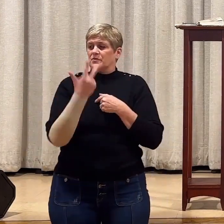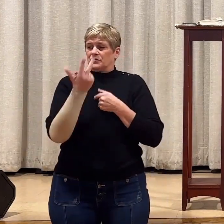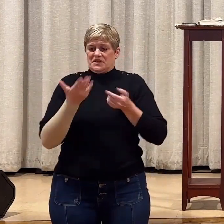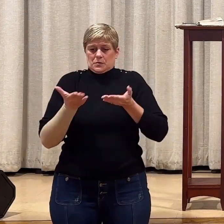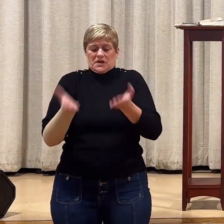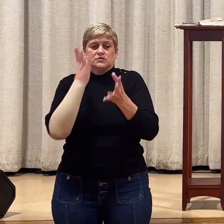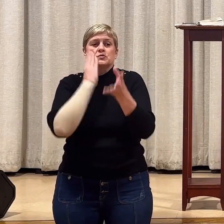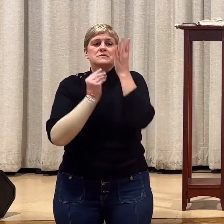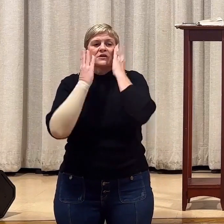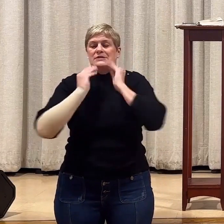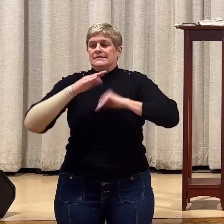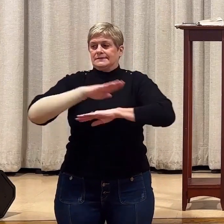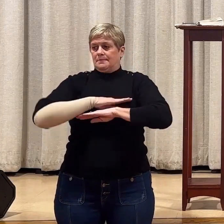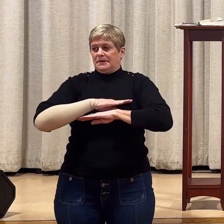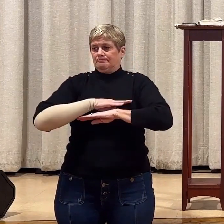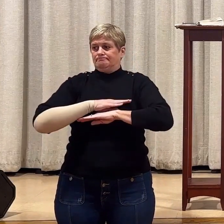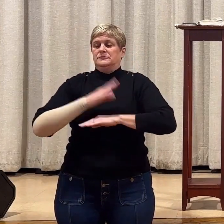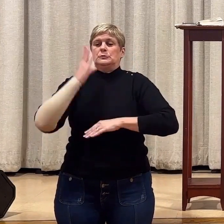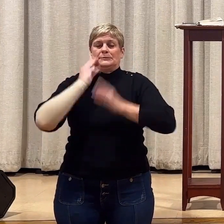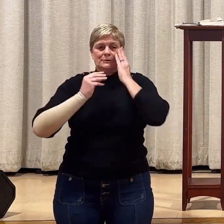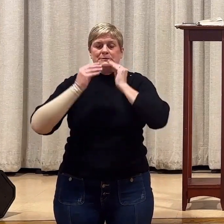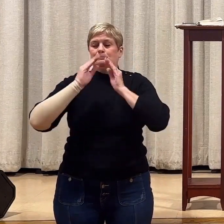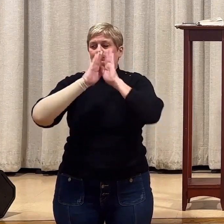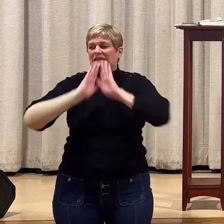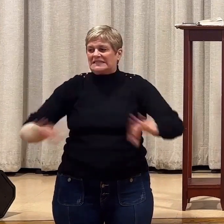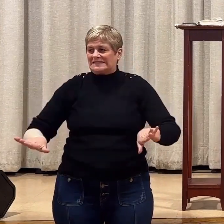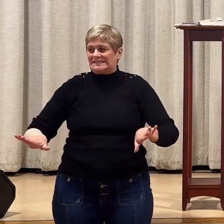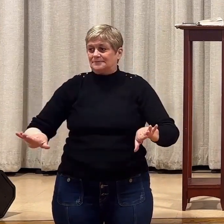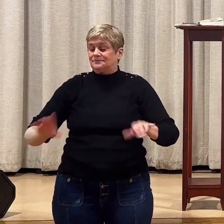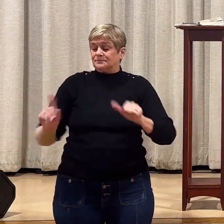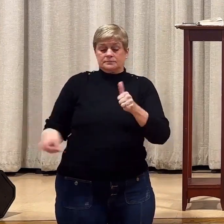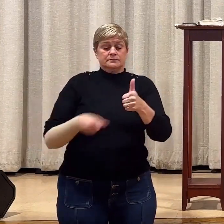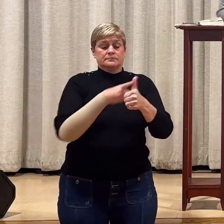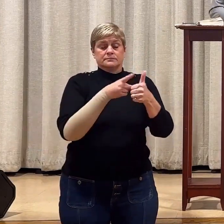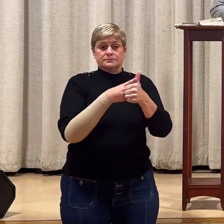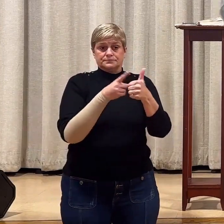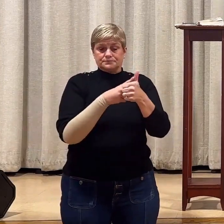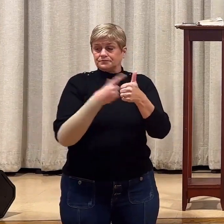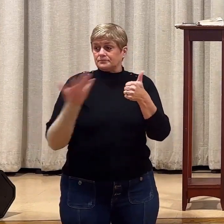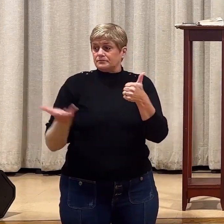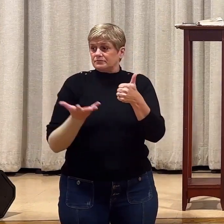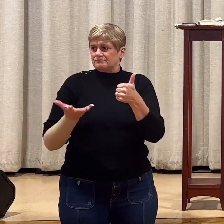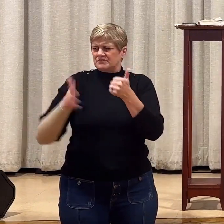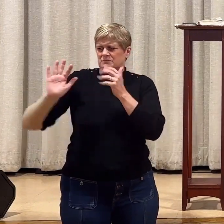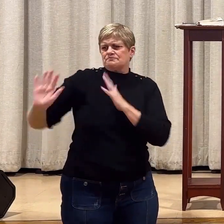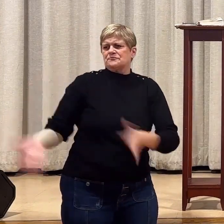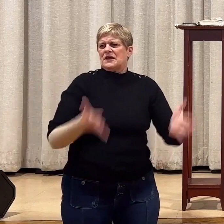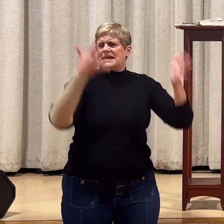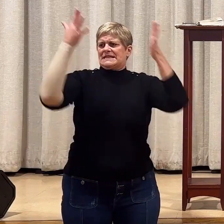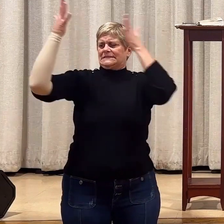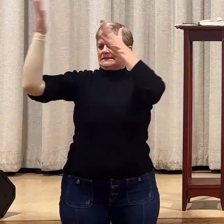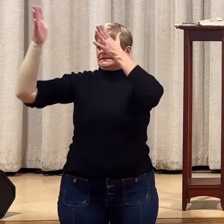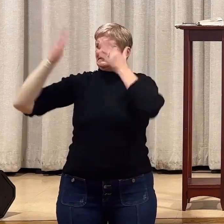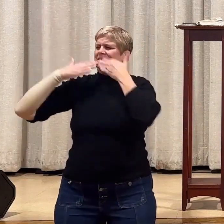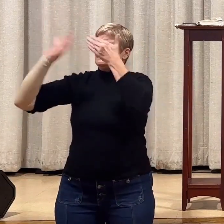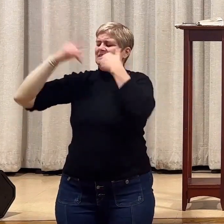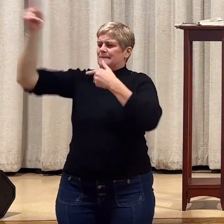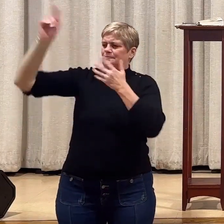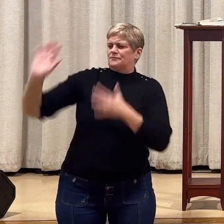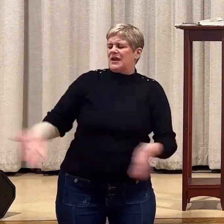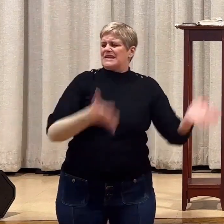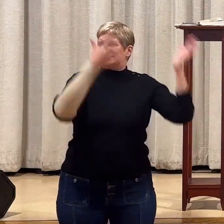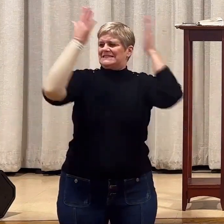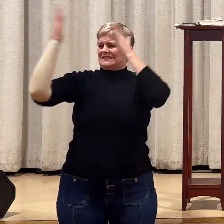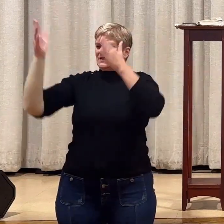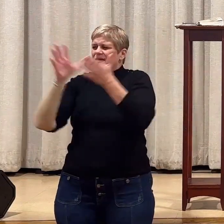So you guys have your paper, and I have those 3 keys on there. And the first key to contentment is praise. Say it with me. Praise.